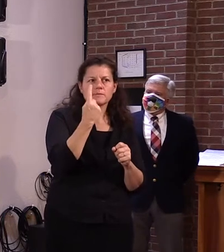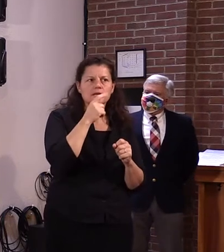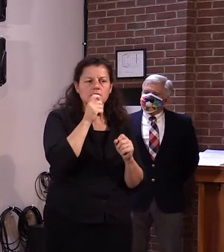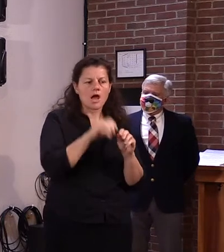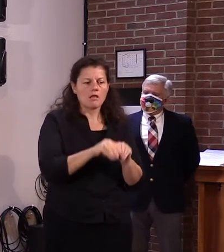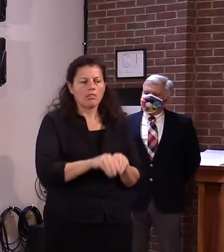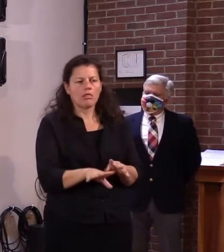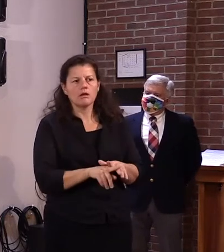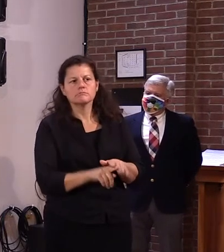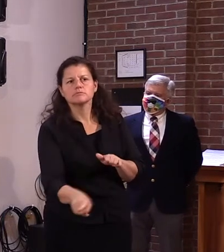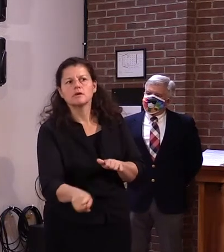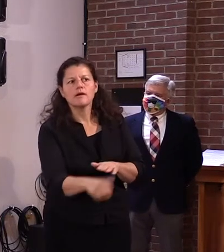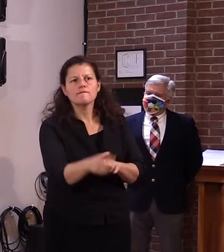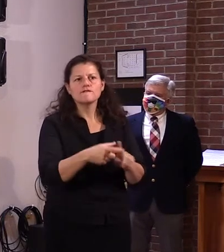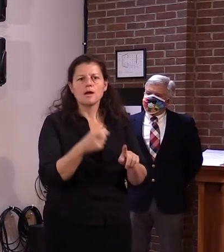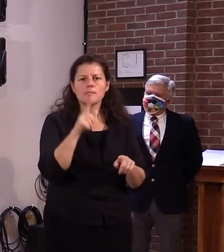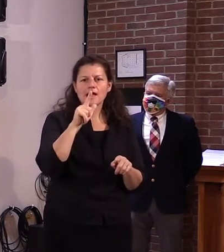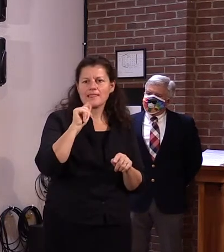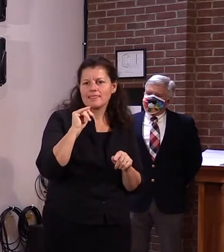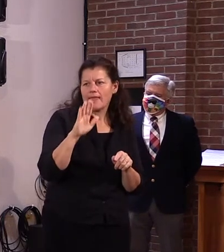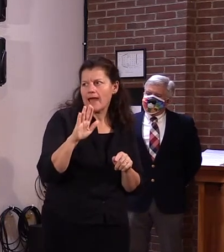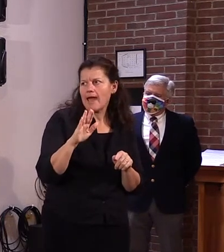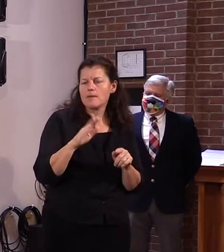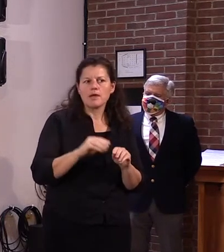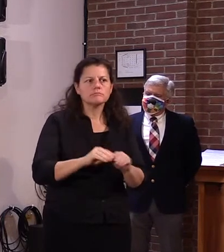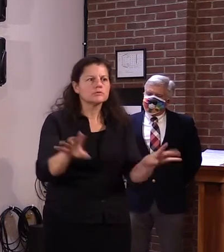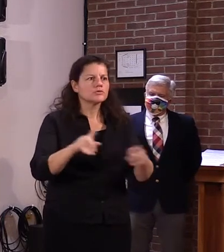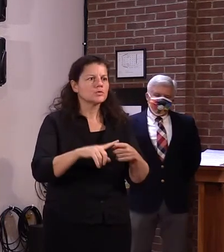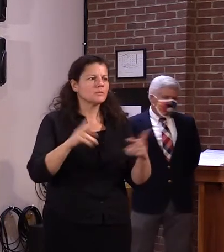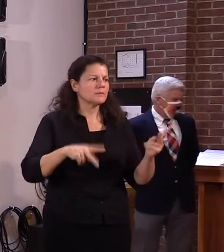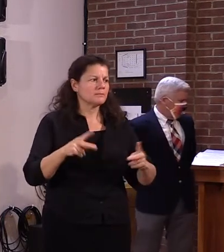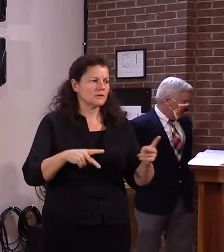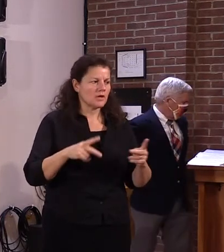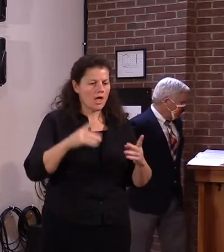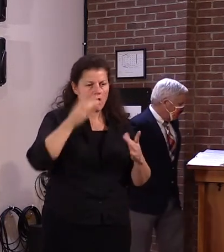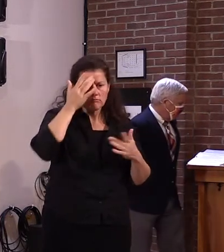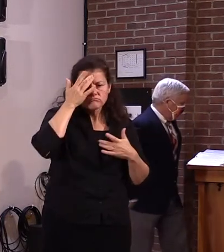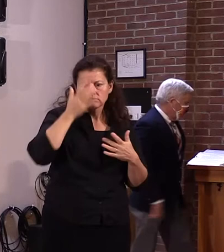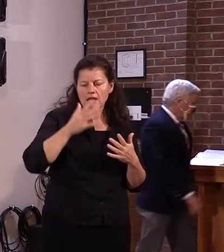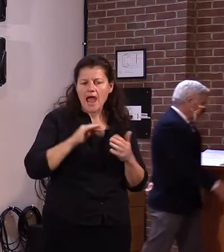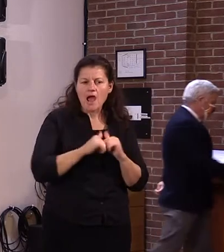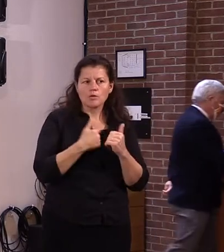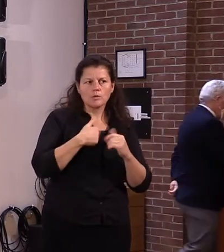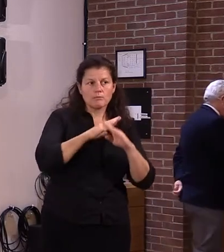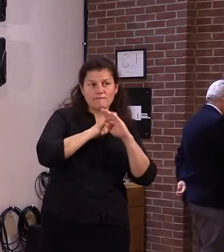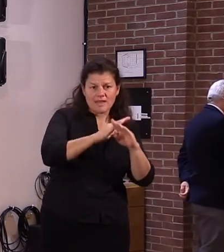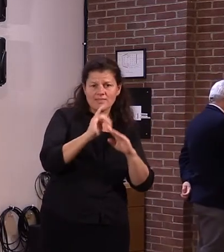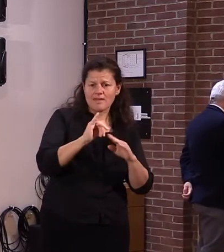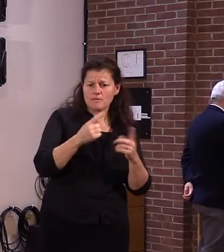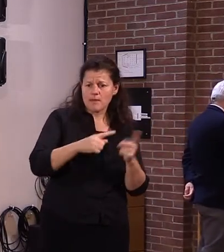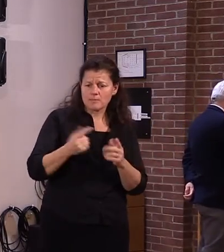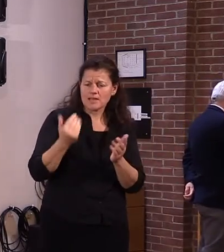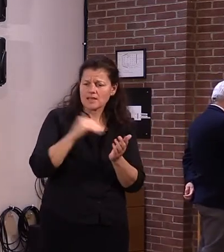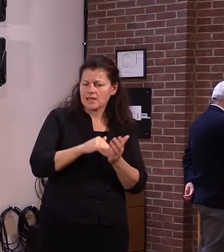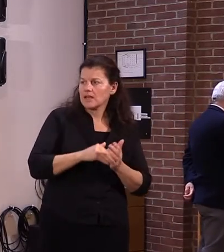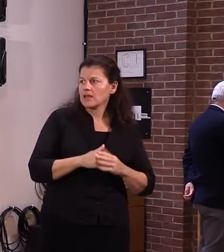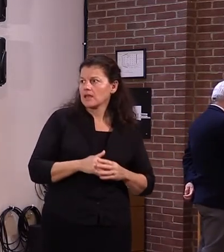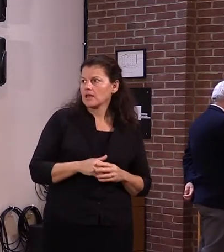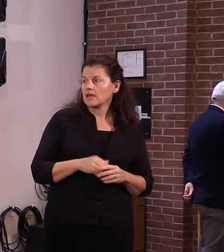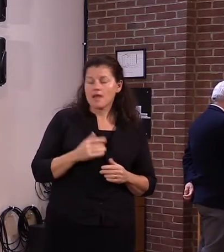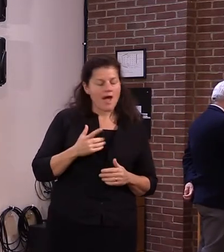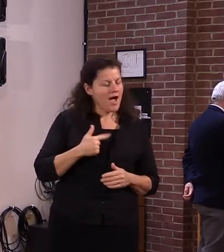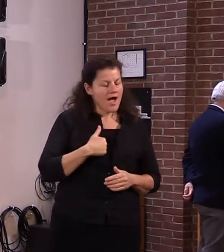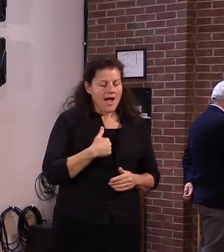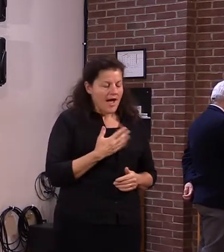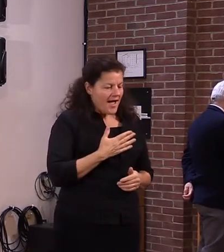we acknowledge that it could or might have happened? And how do we prevent this from happening again? Very happy to